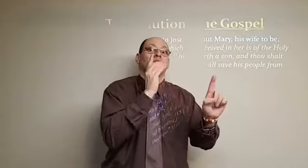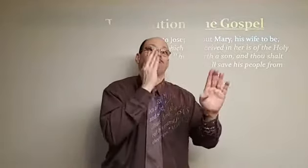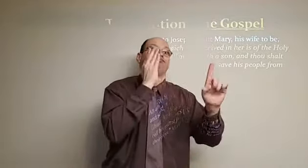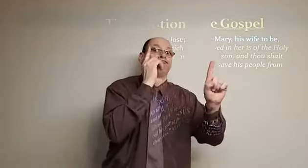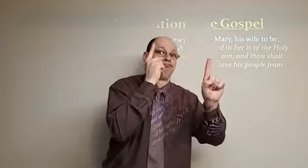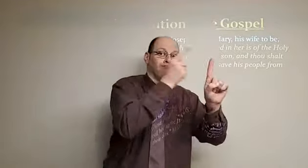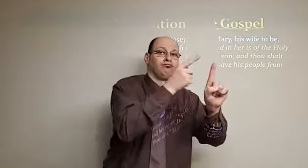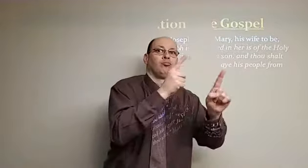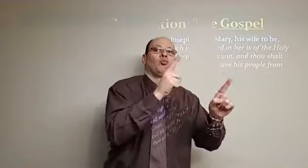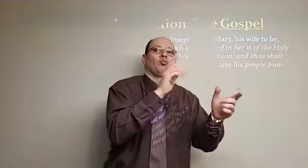unfaithful